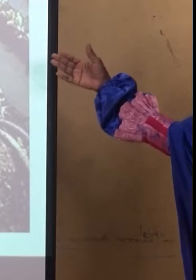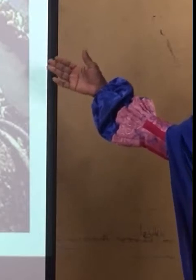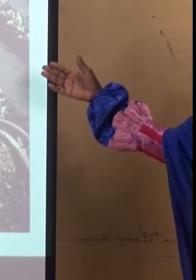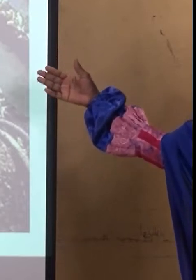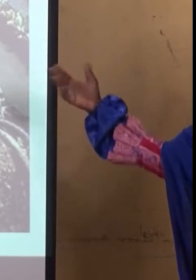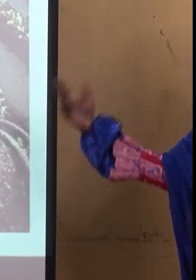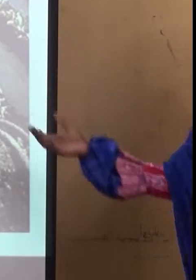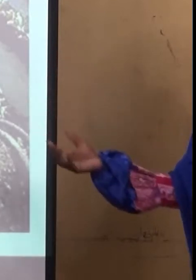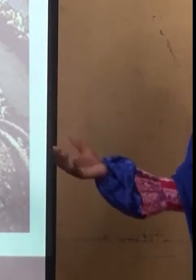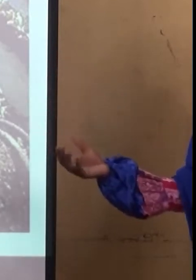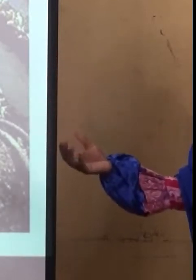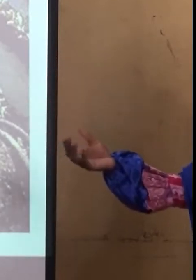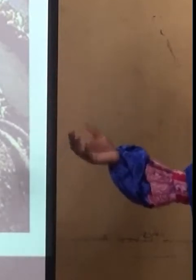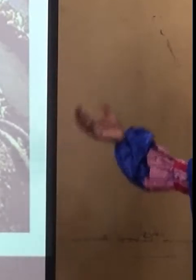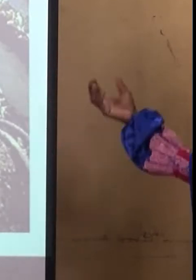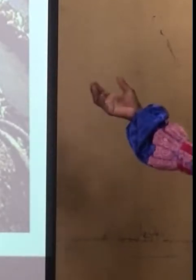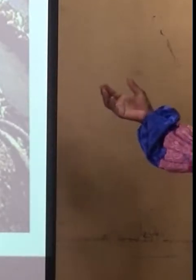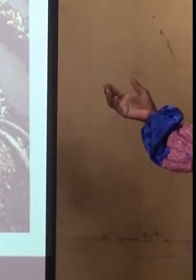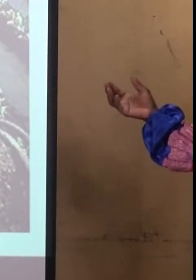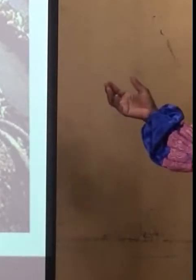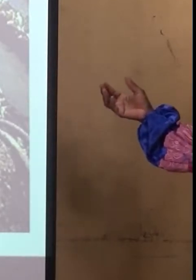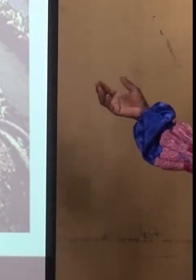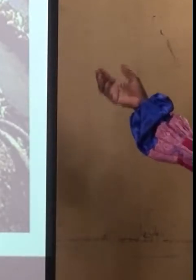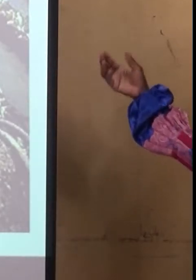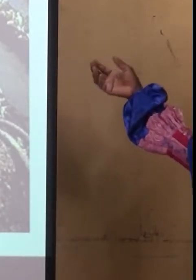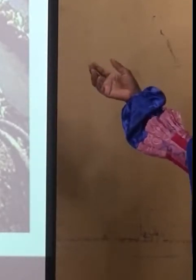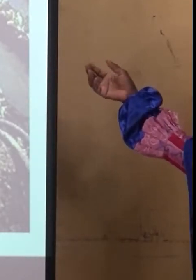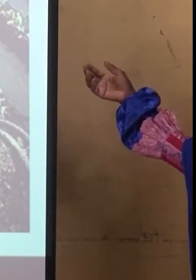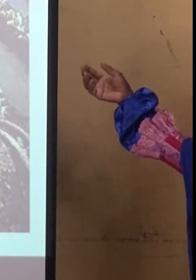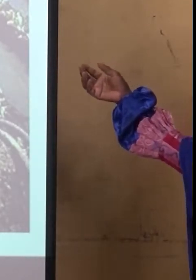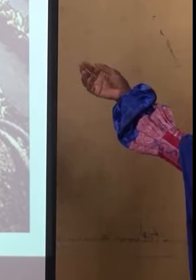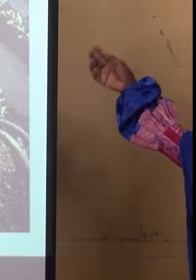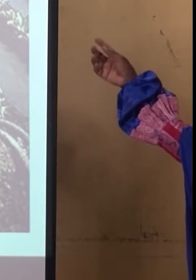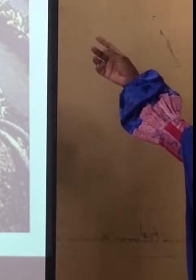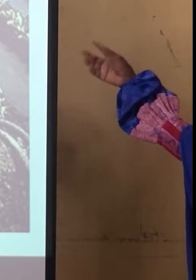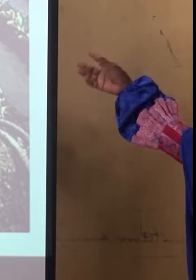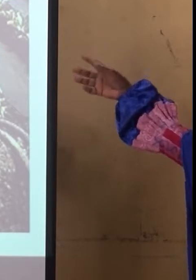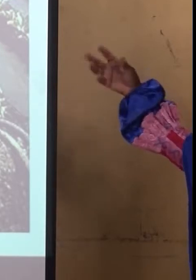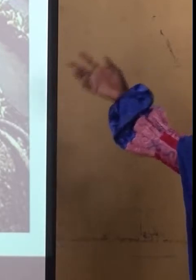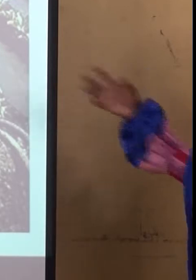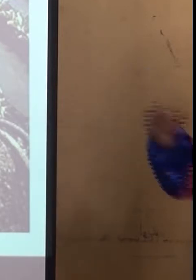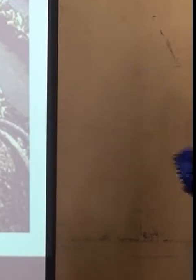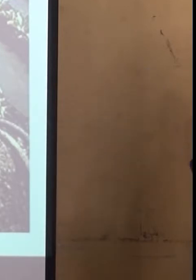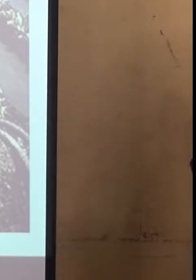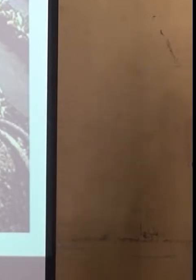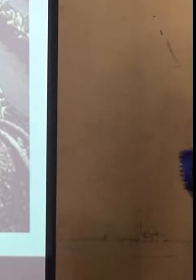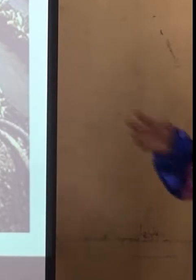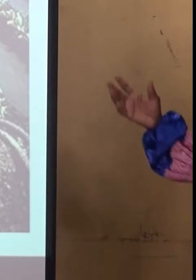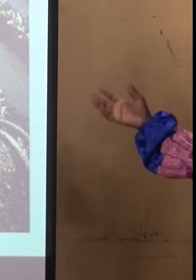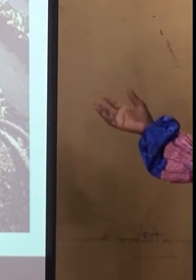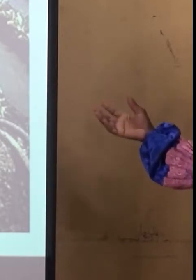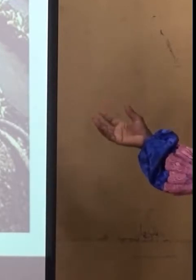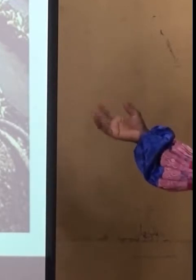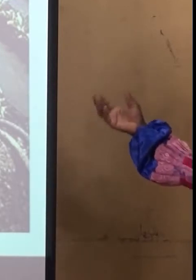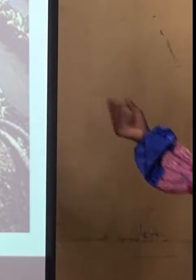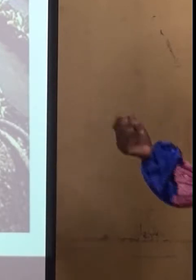a surface irrigation. And this surface irrigation is one of the what? Oldest method that we have been using. It is